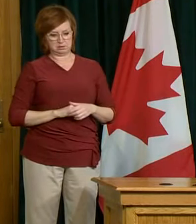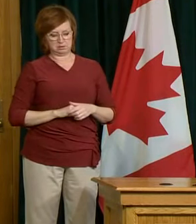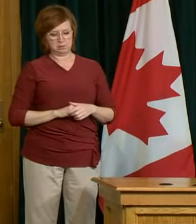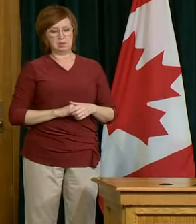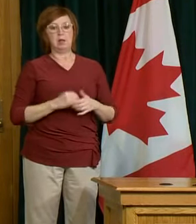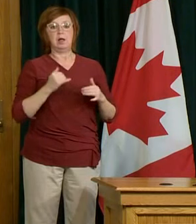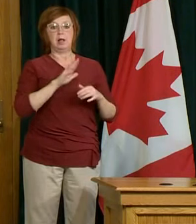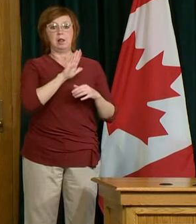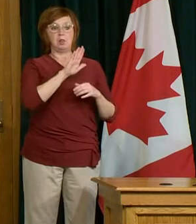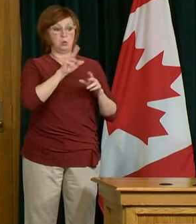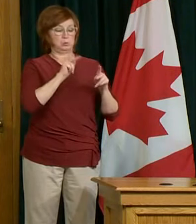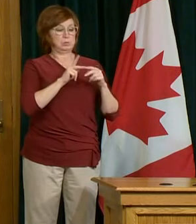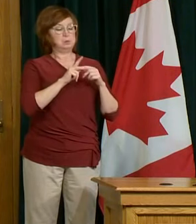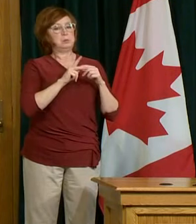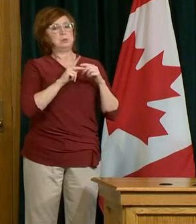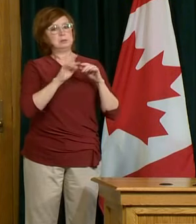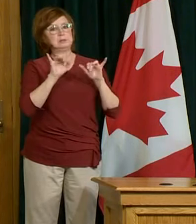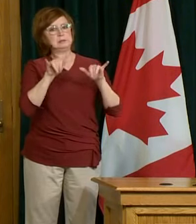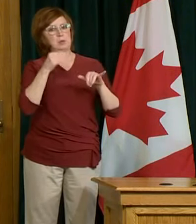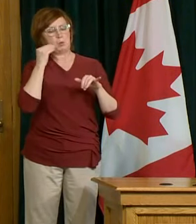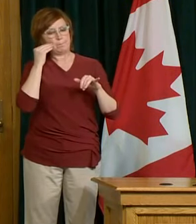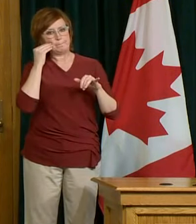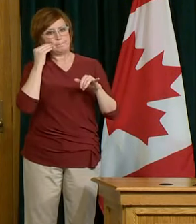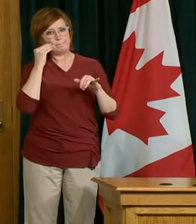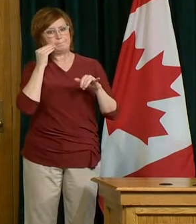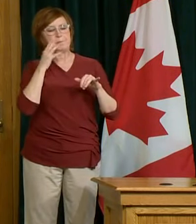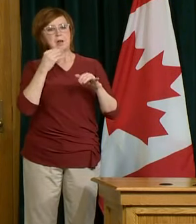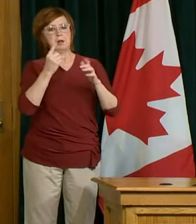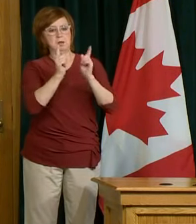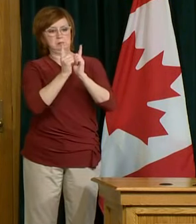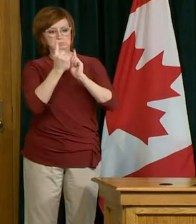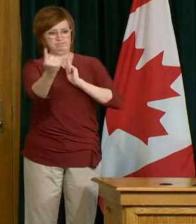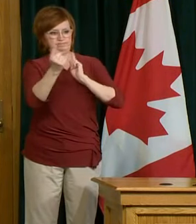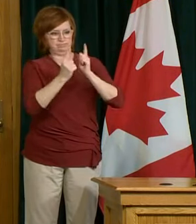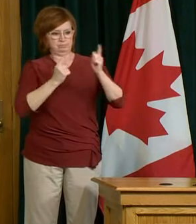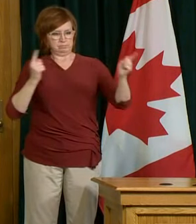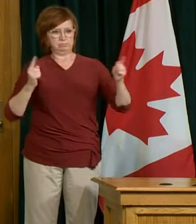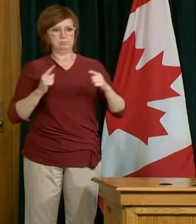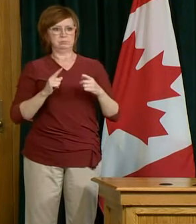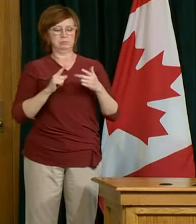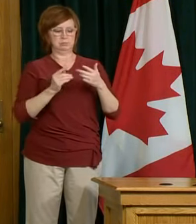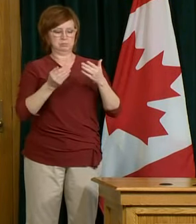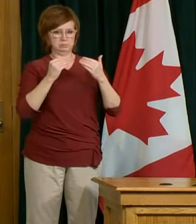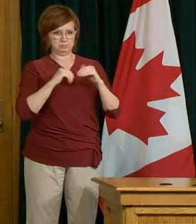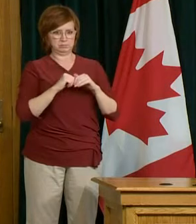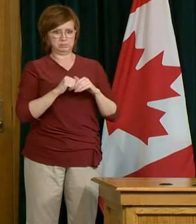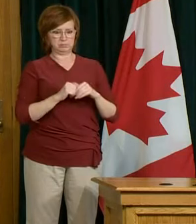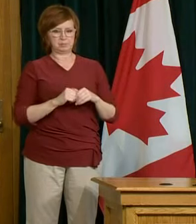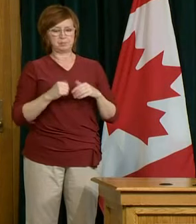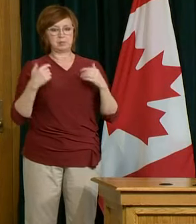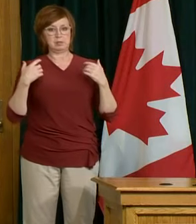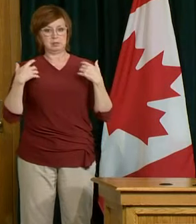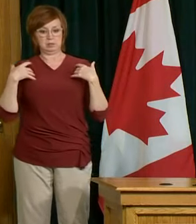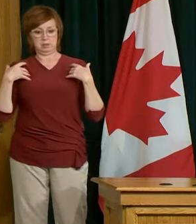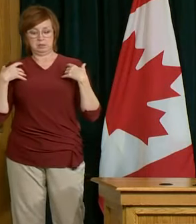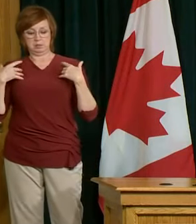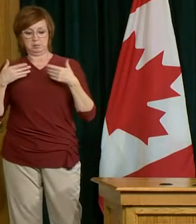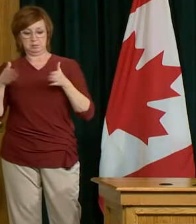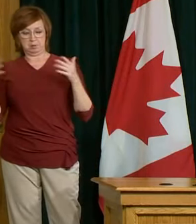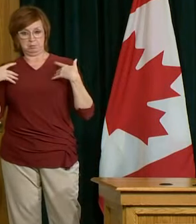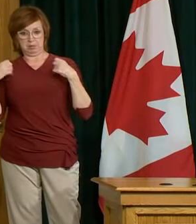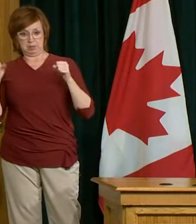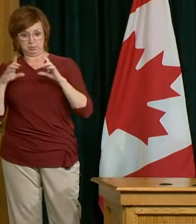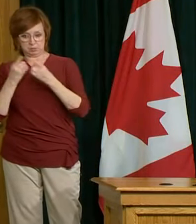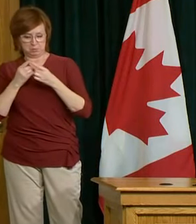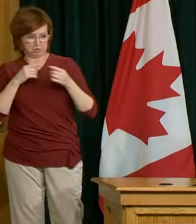now younger adults are being followed by public health and are being supported to self-isolate if